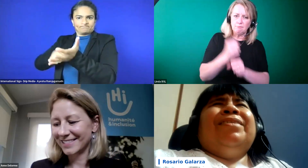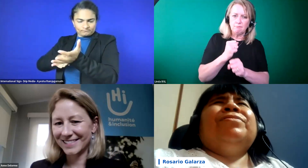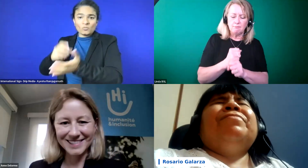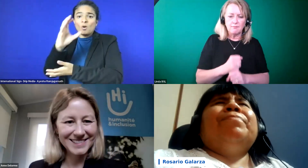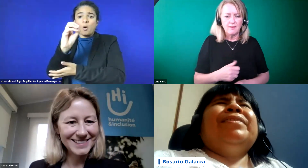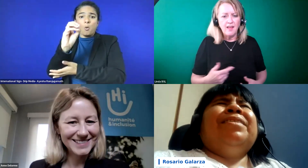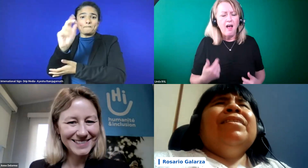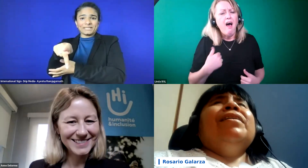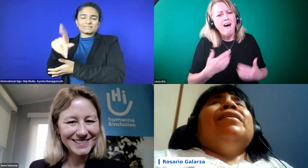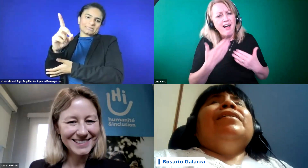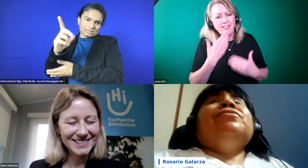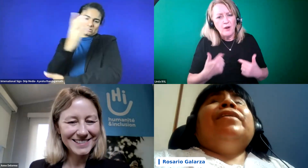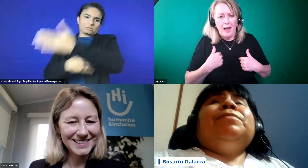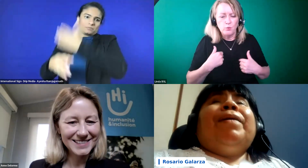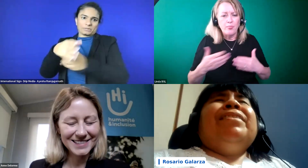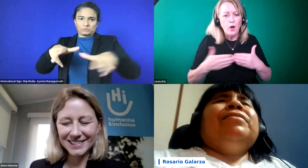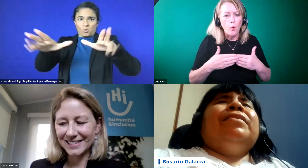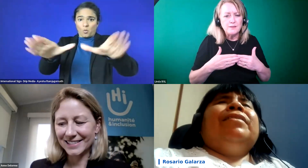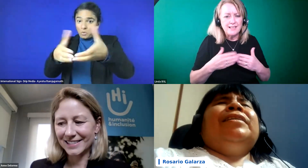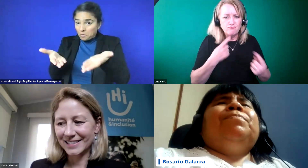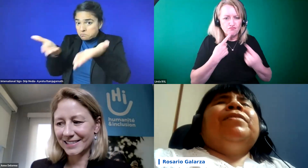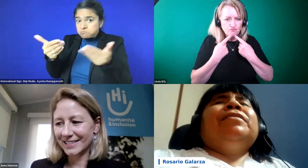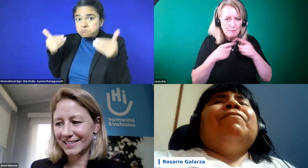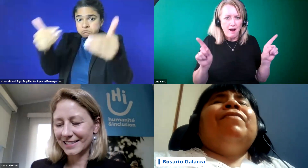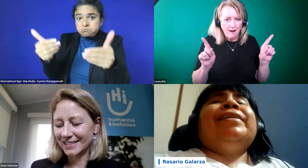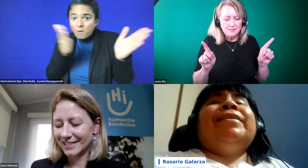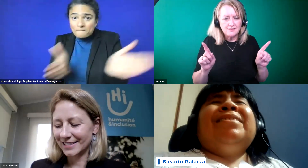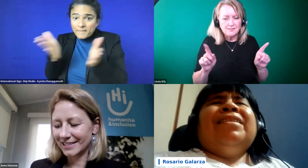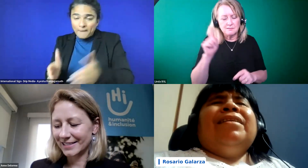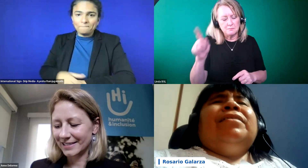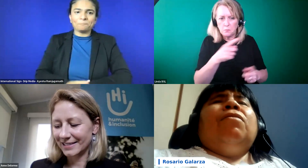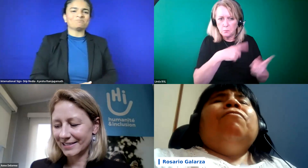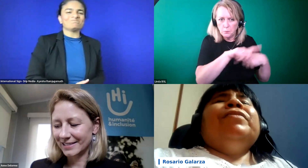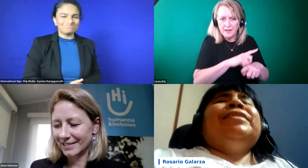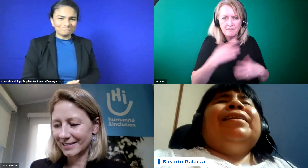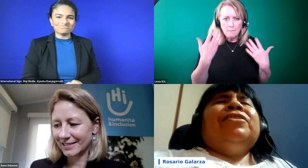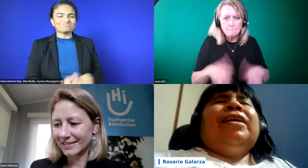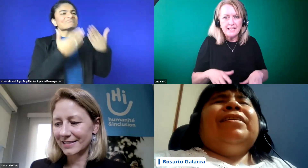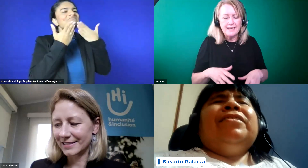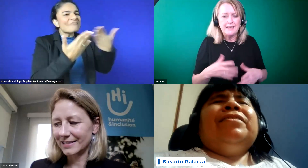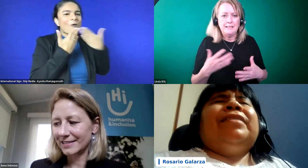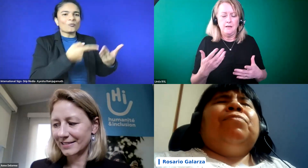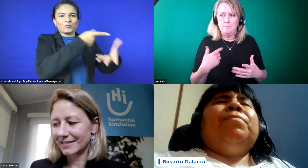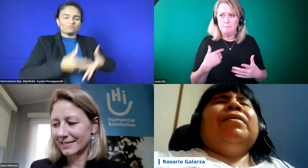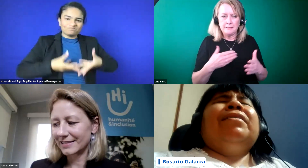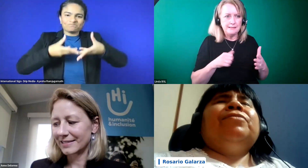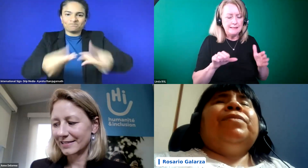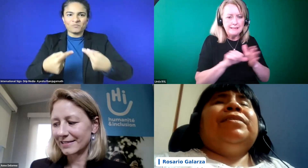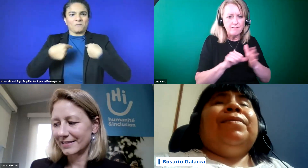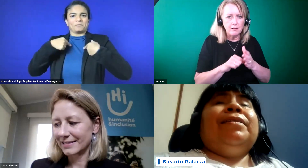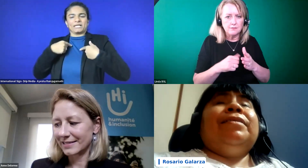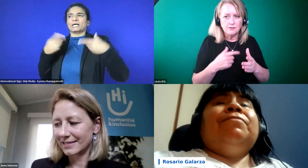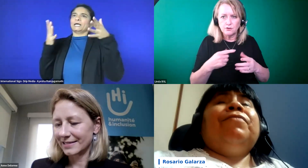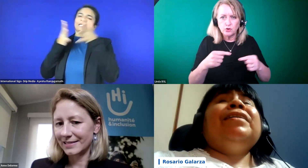to do the closing remarks. I think in today's panels, speakers have highlighted the often silent challenges that women and girls